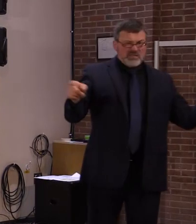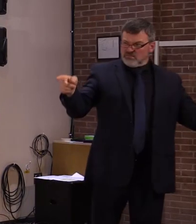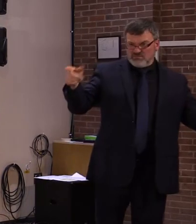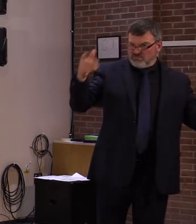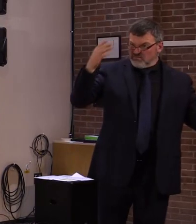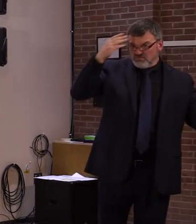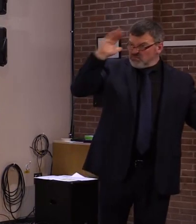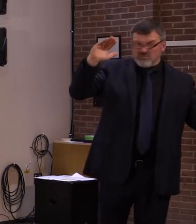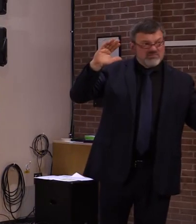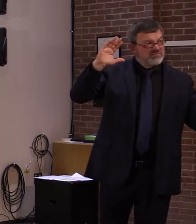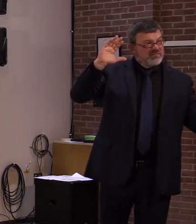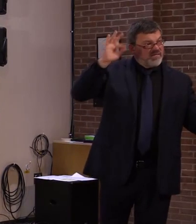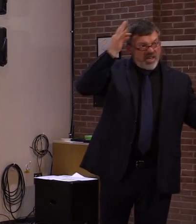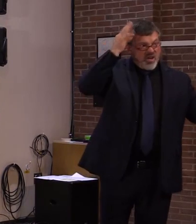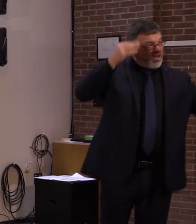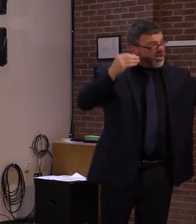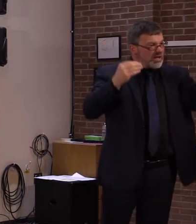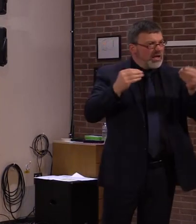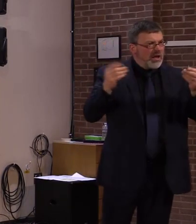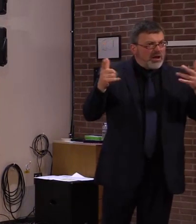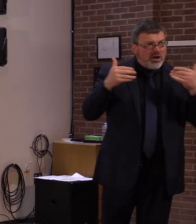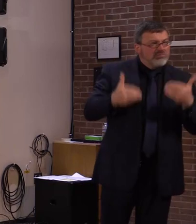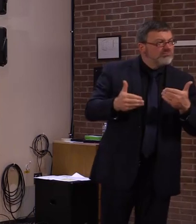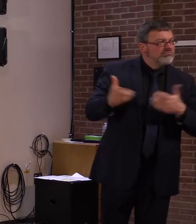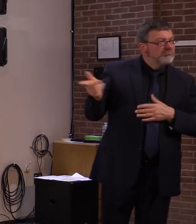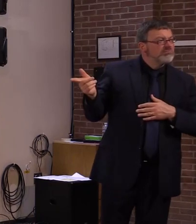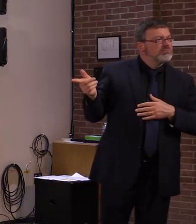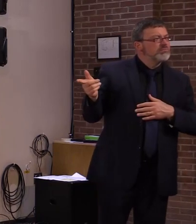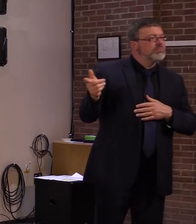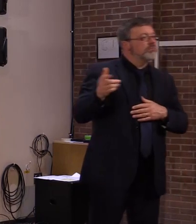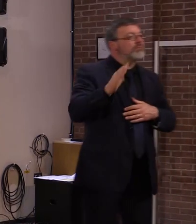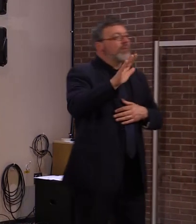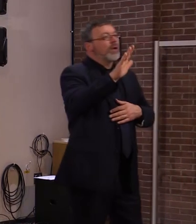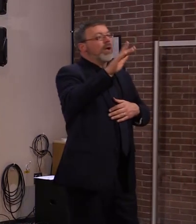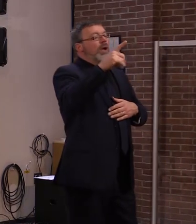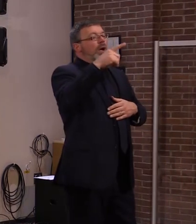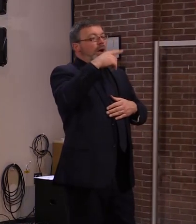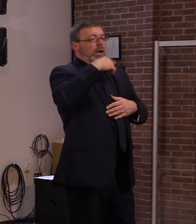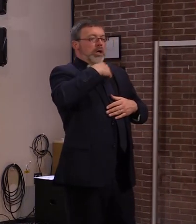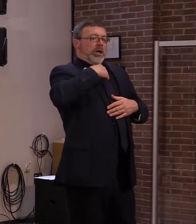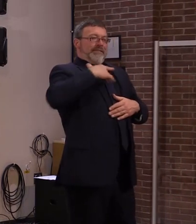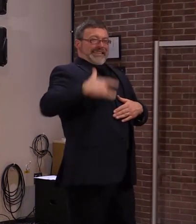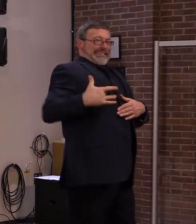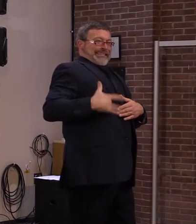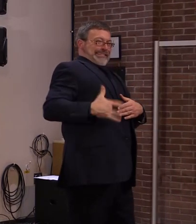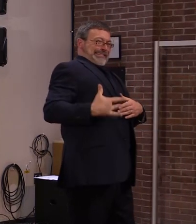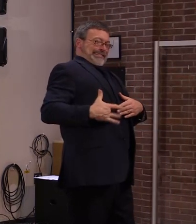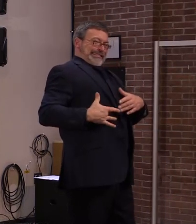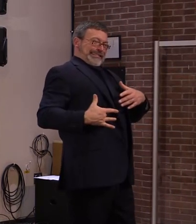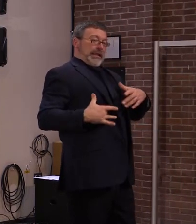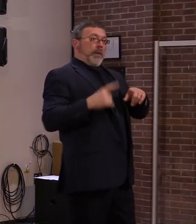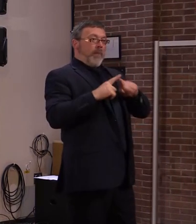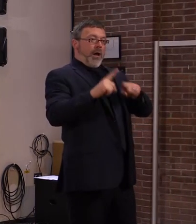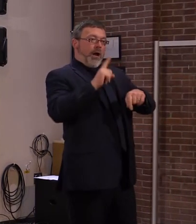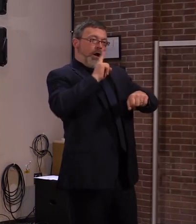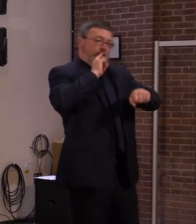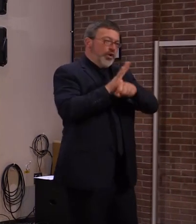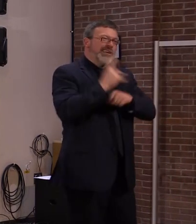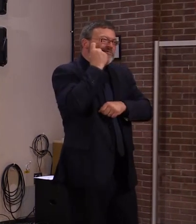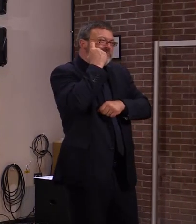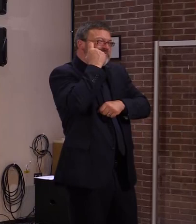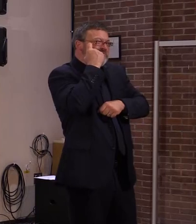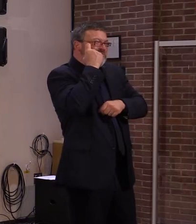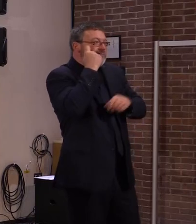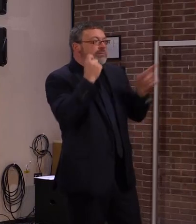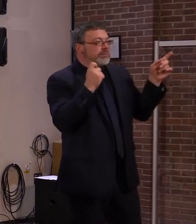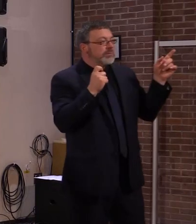We knew we could, we had federal money till the end of the year, which we extended the program to the end of the year. We did not know that we had it extended until April